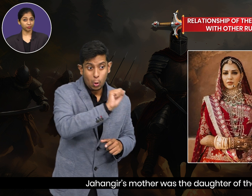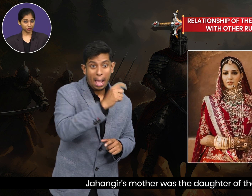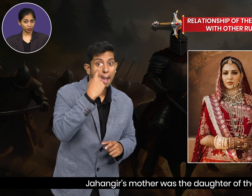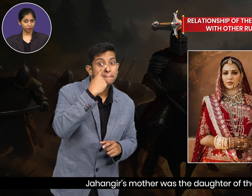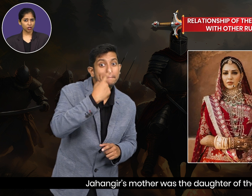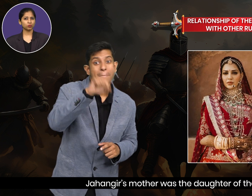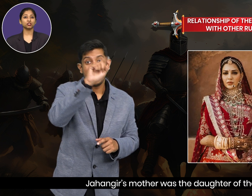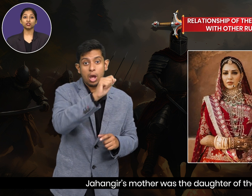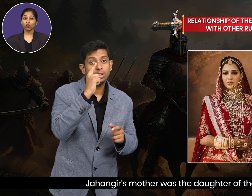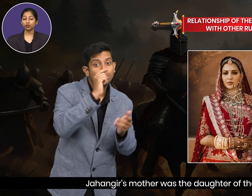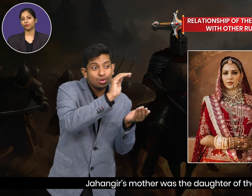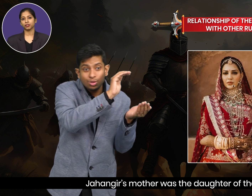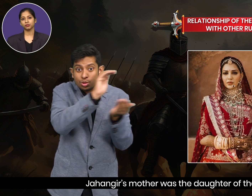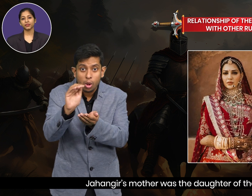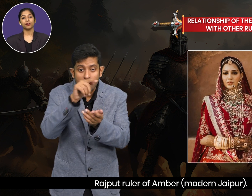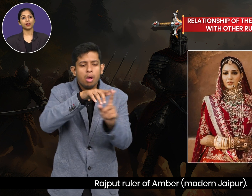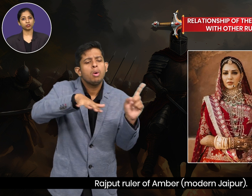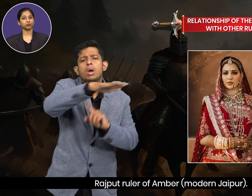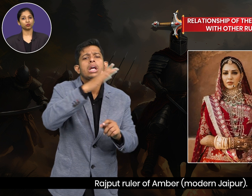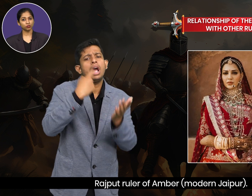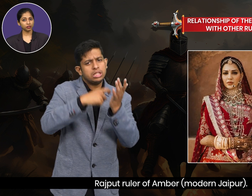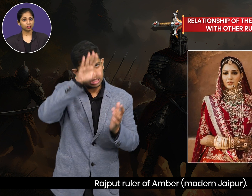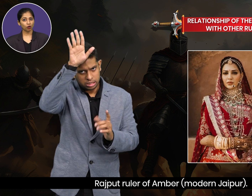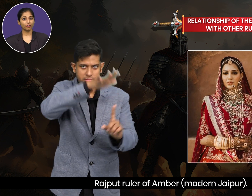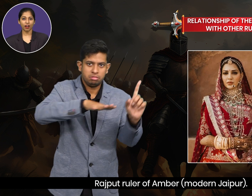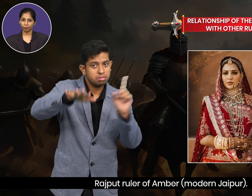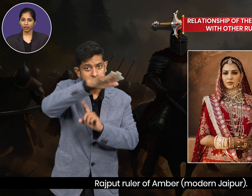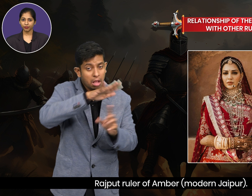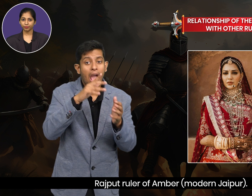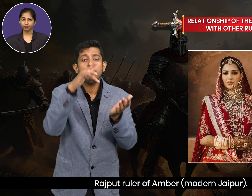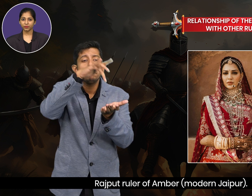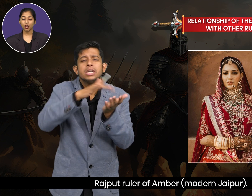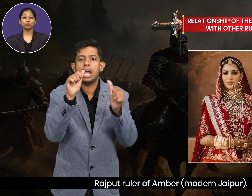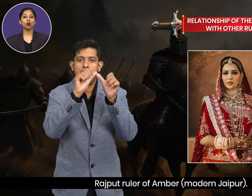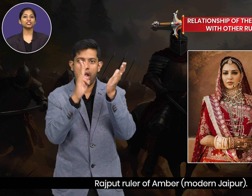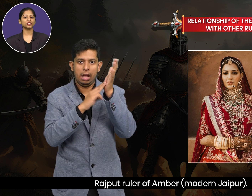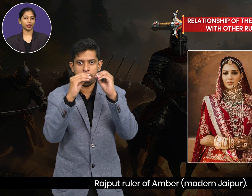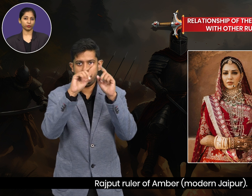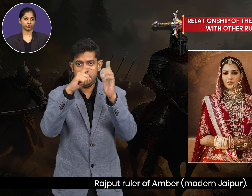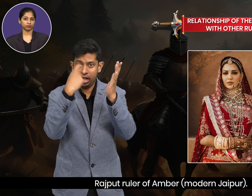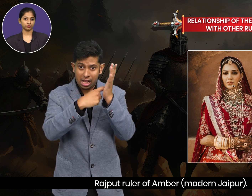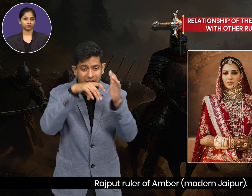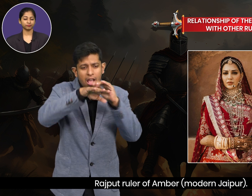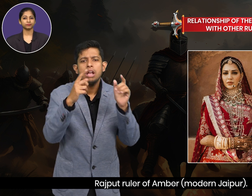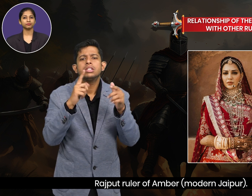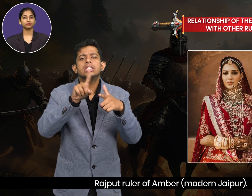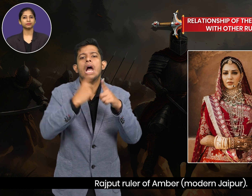Jahangir's mother was the daughter of the Rajput ruler of Amber, modern Jaipur.